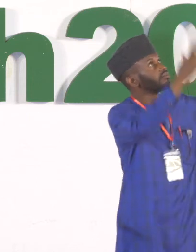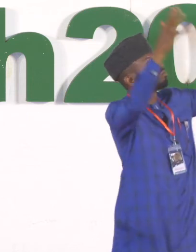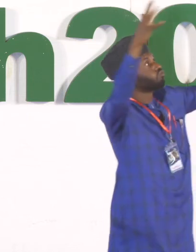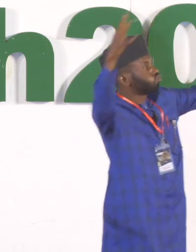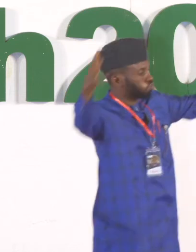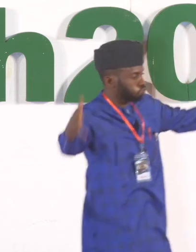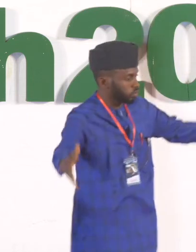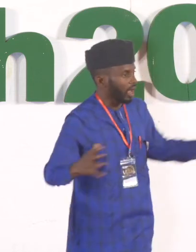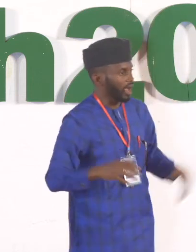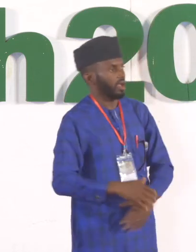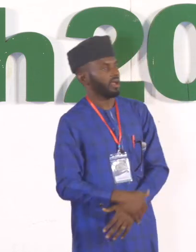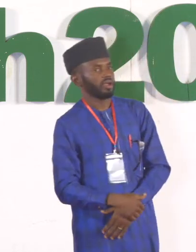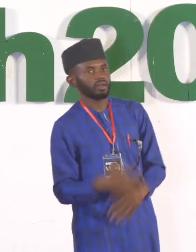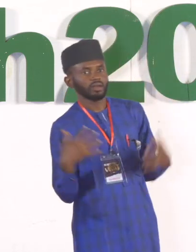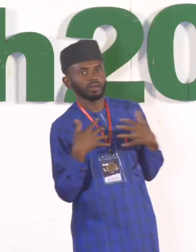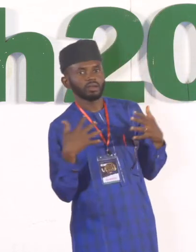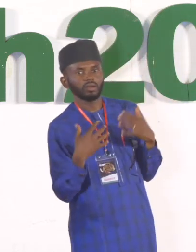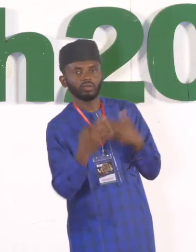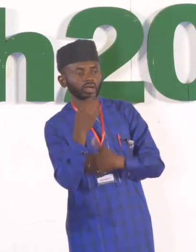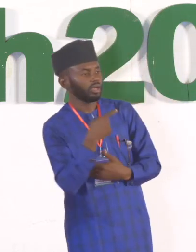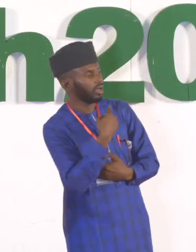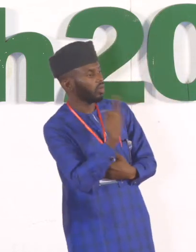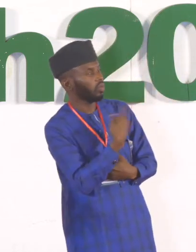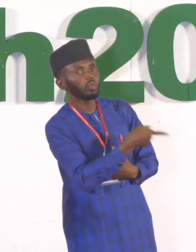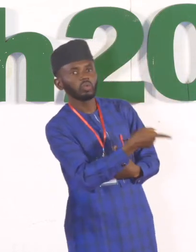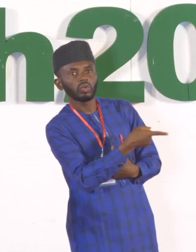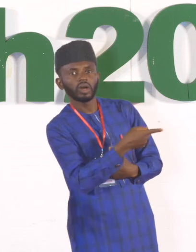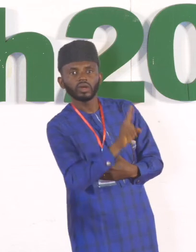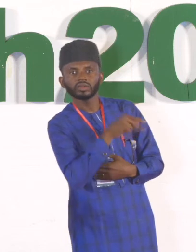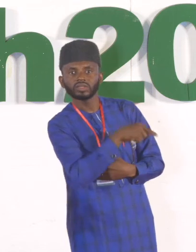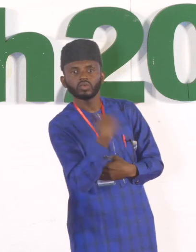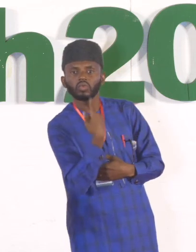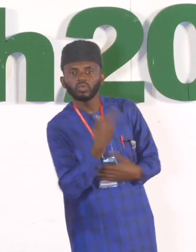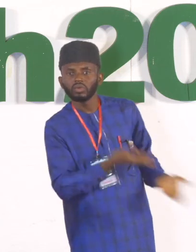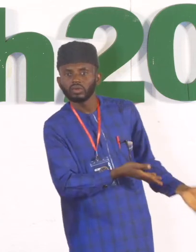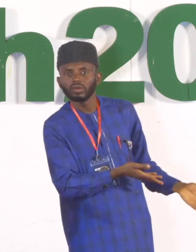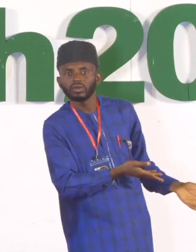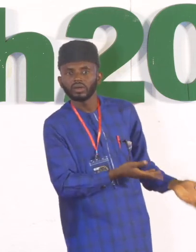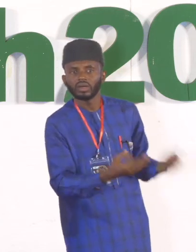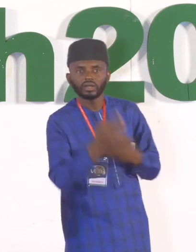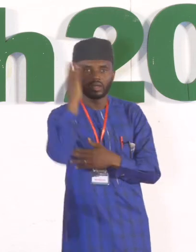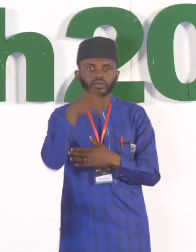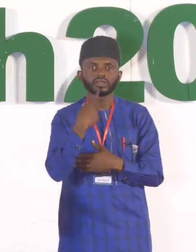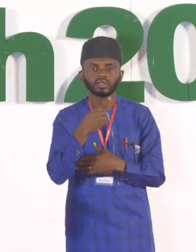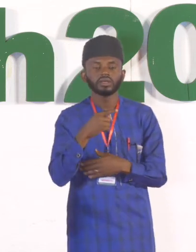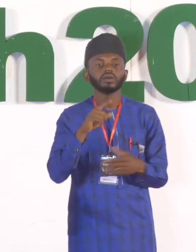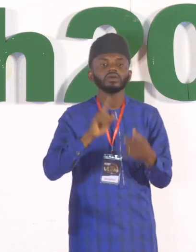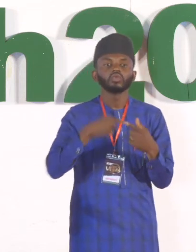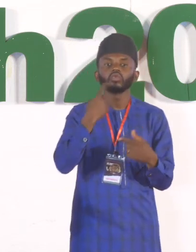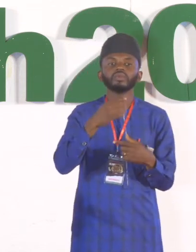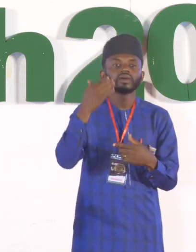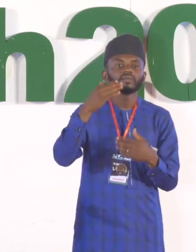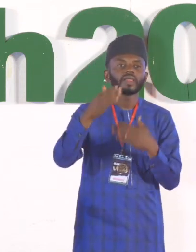"Ya Allah, to who you are going to use this for?" Allah say, "To whomever I